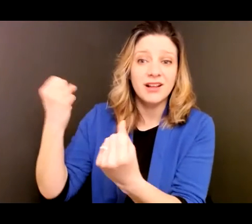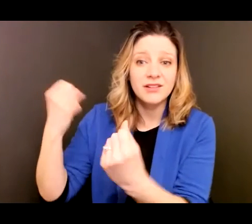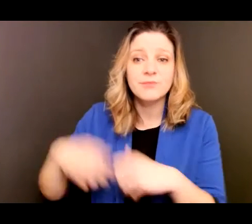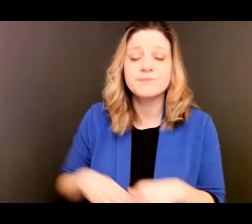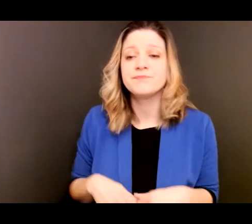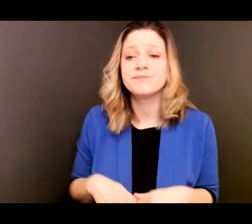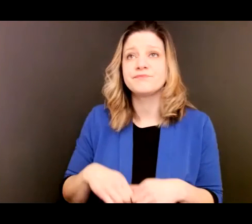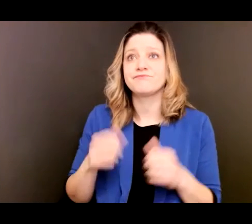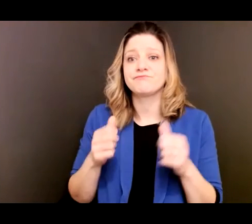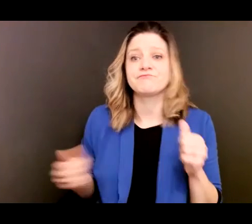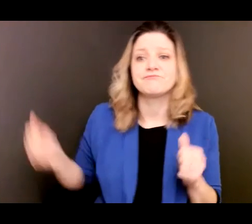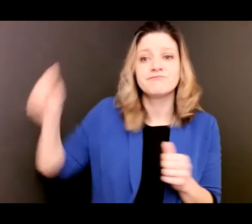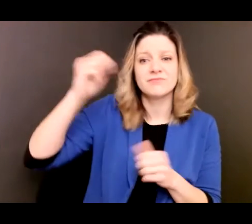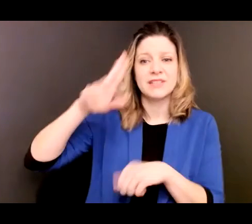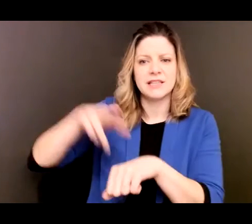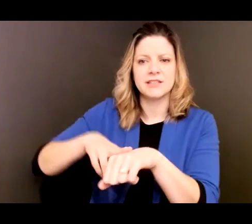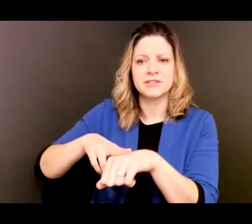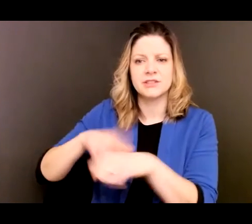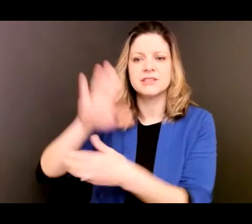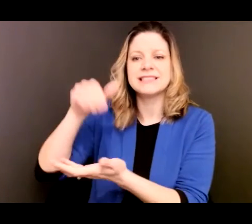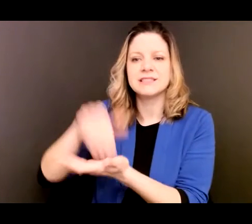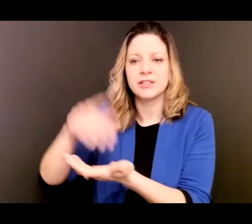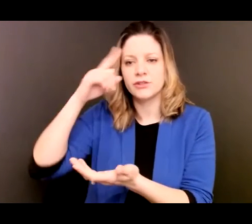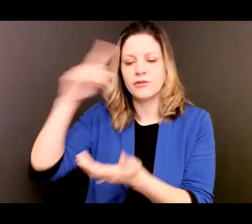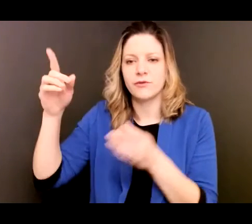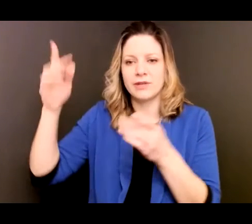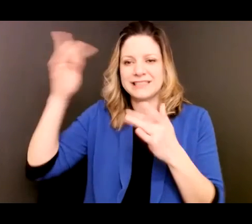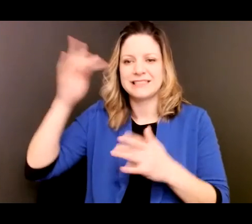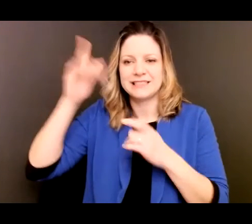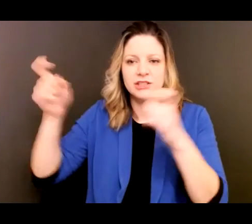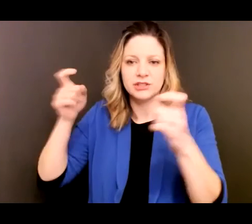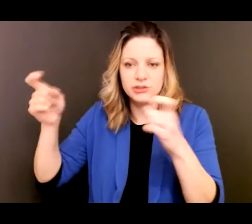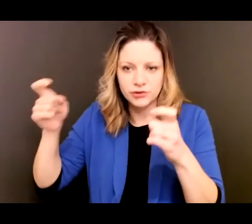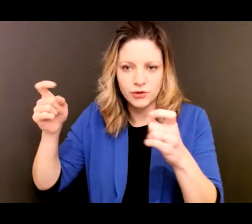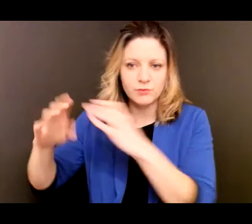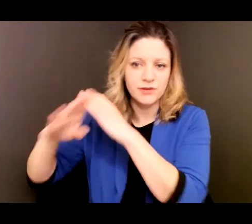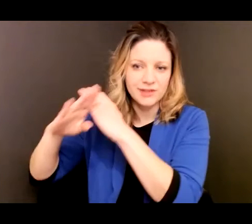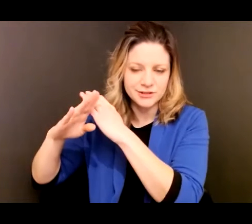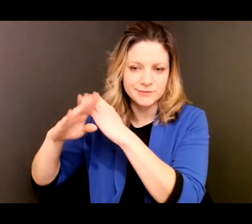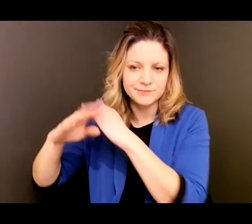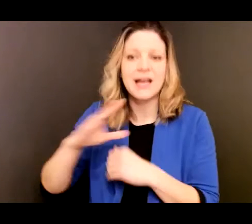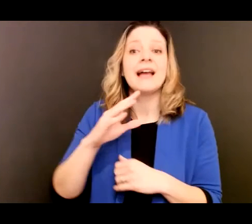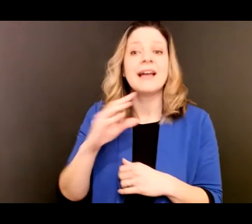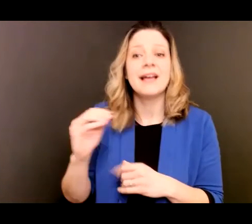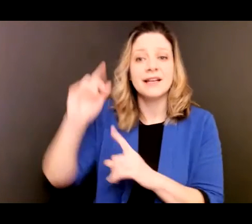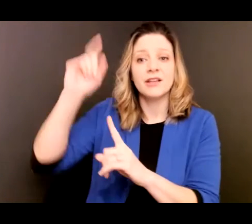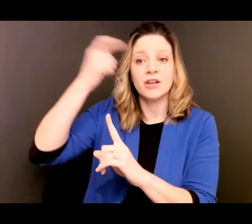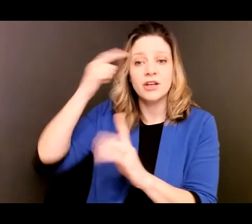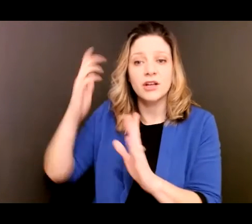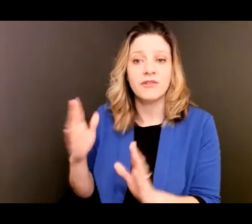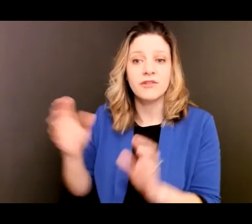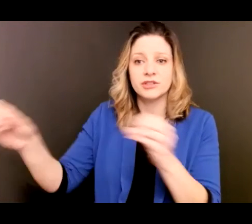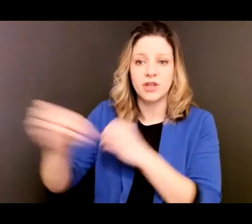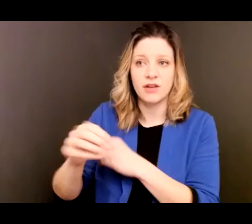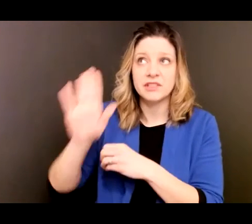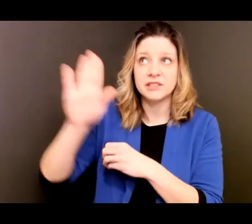the Centers for Disease Control and Prevention, and the Governor's Office for continued guidance, and will